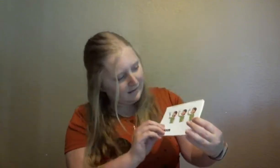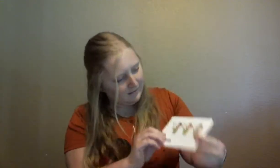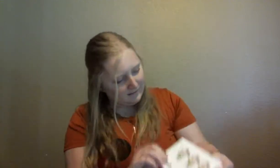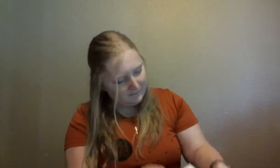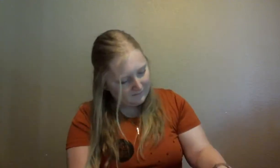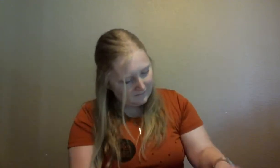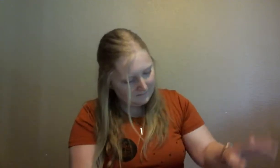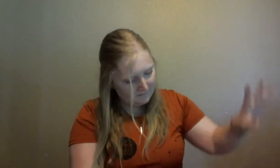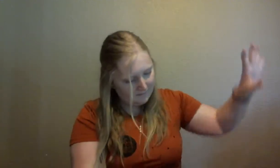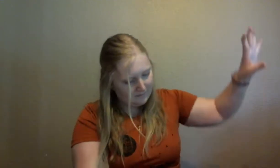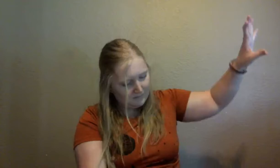is,